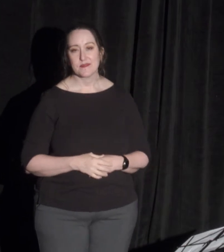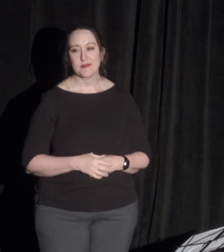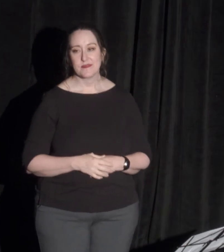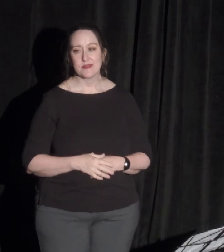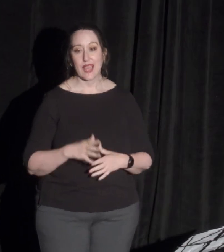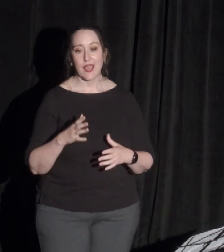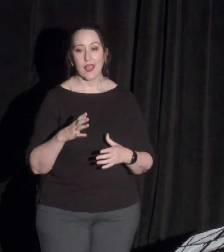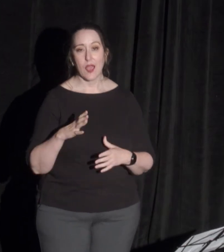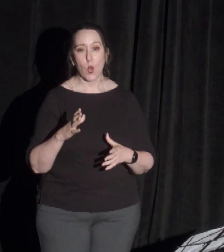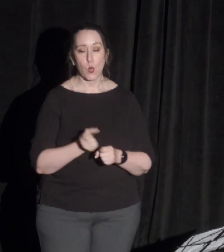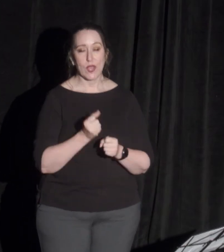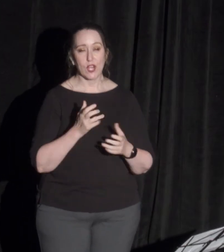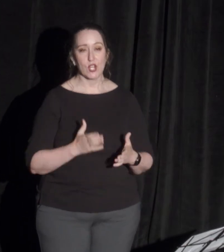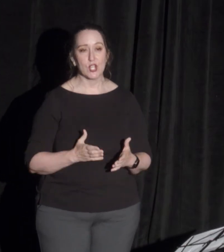And the winner is